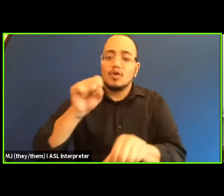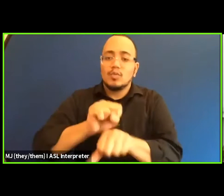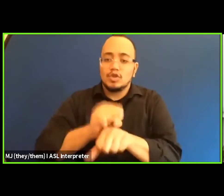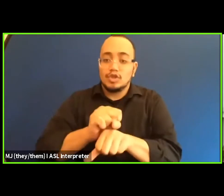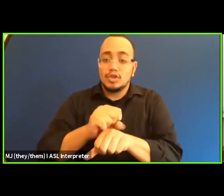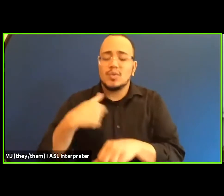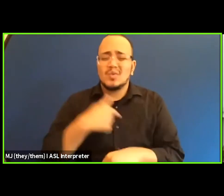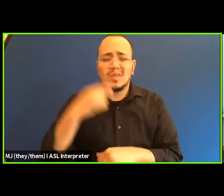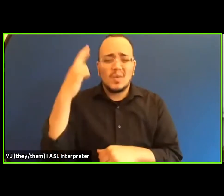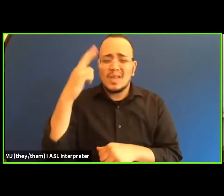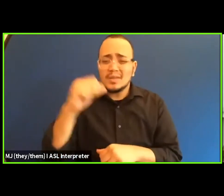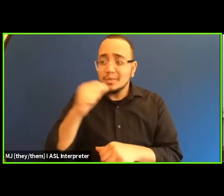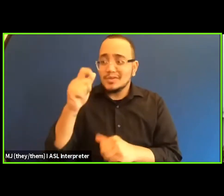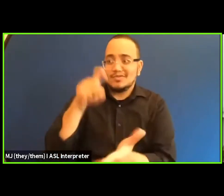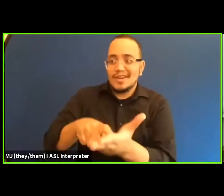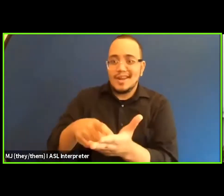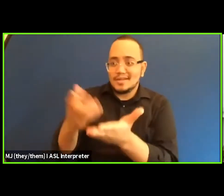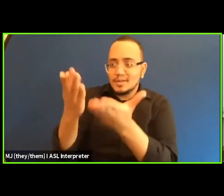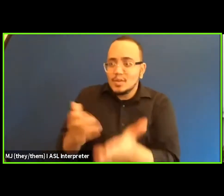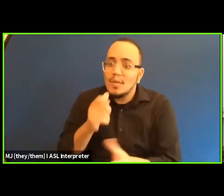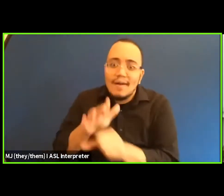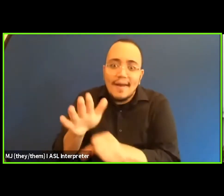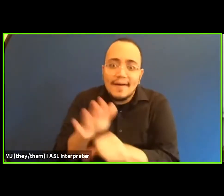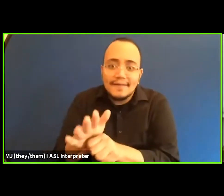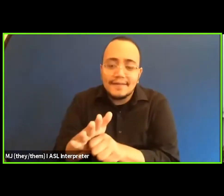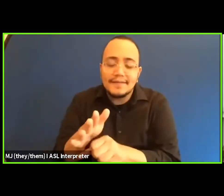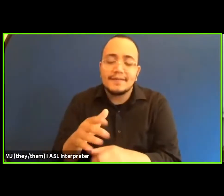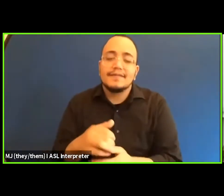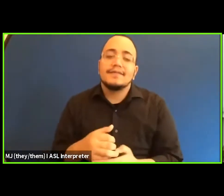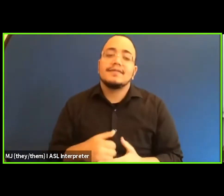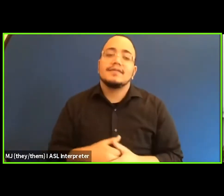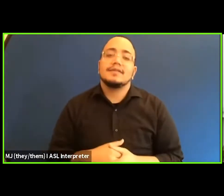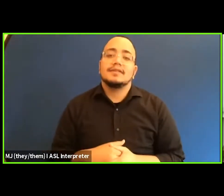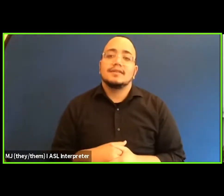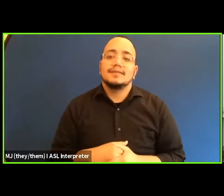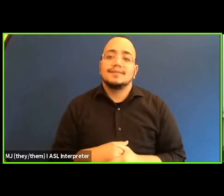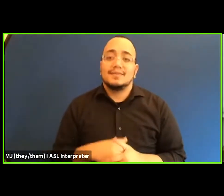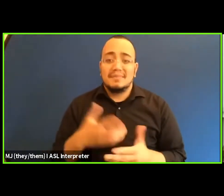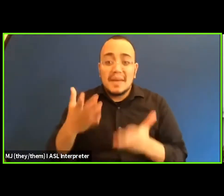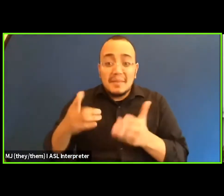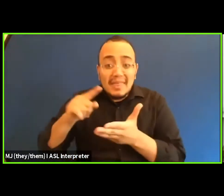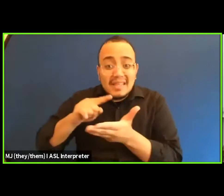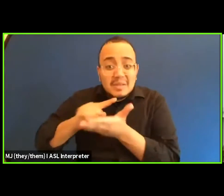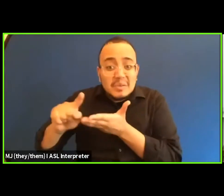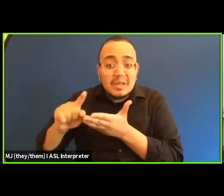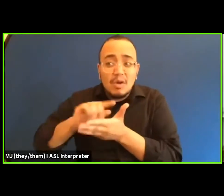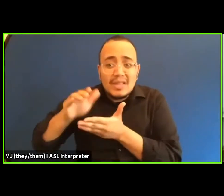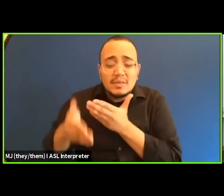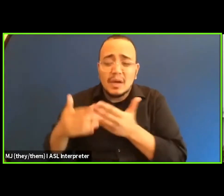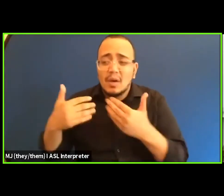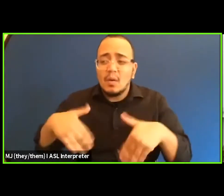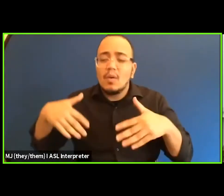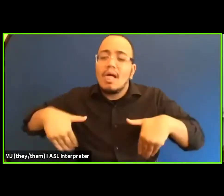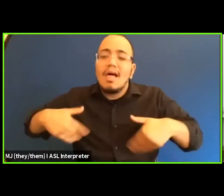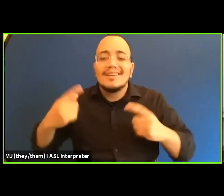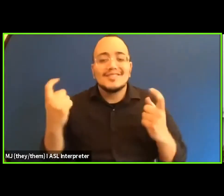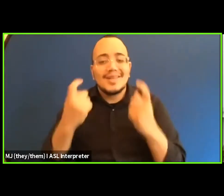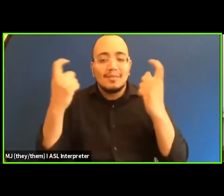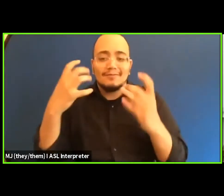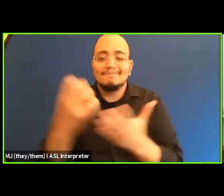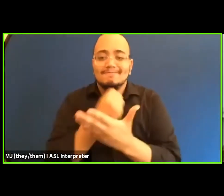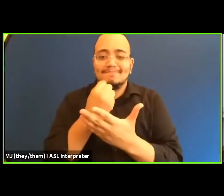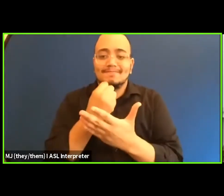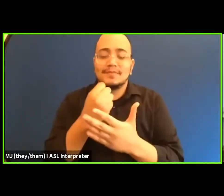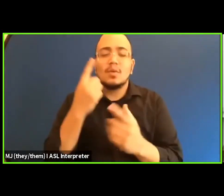nearly enough for what you do. And even just thinking about all the work that you did this week that went uncelebrated. Reflect on